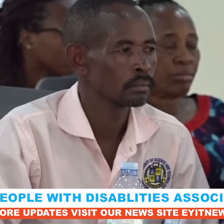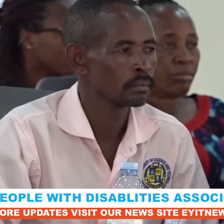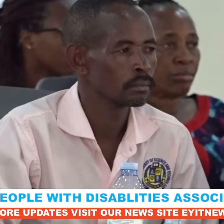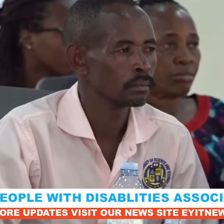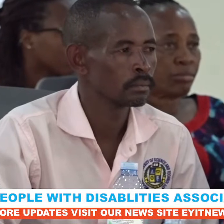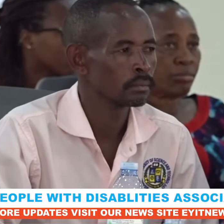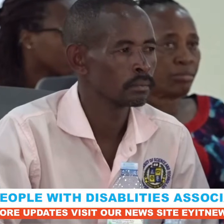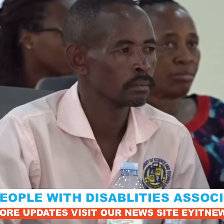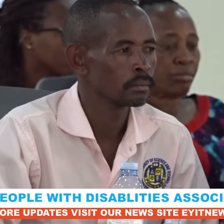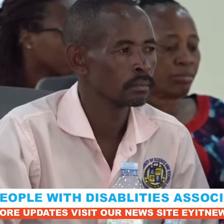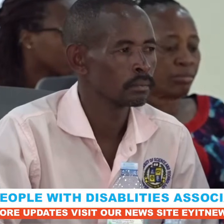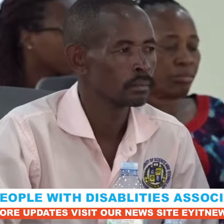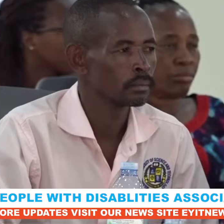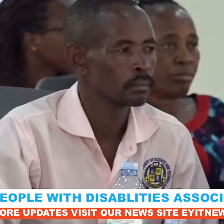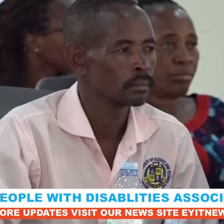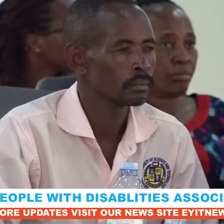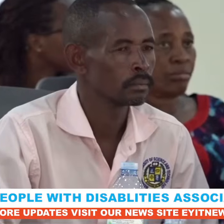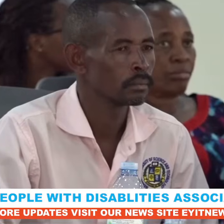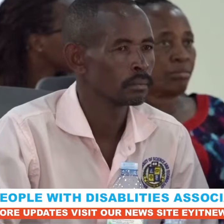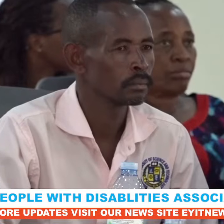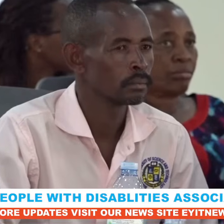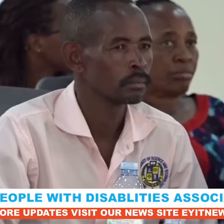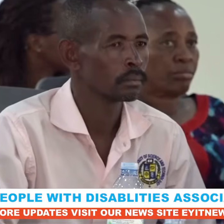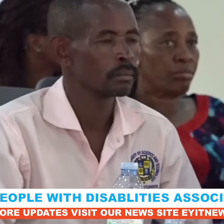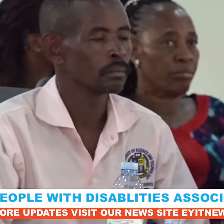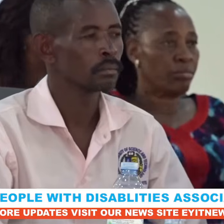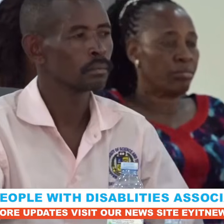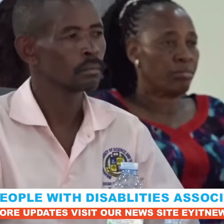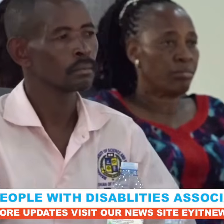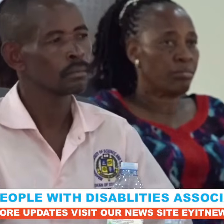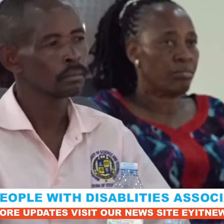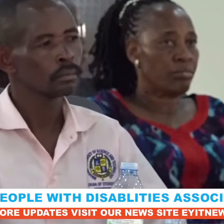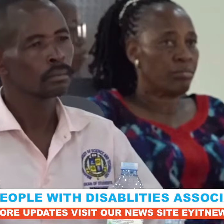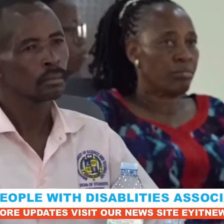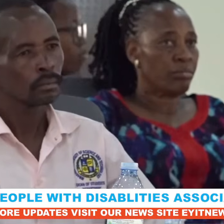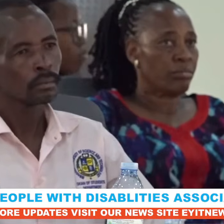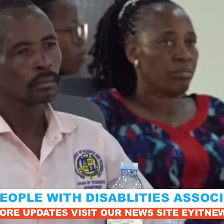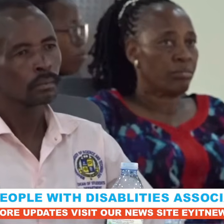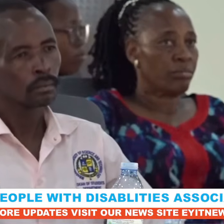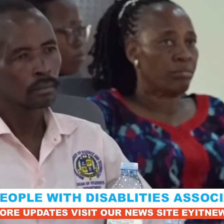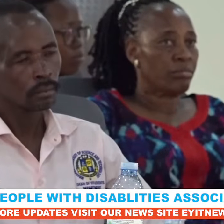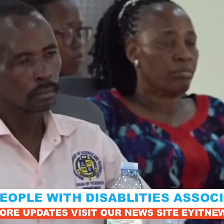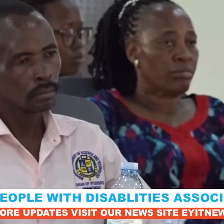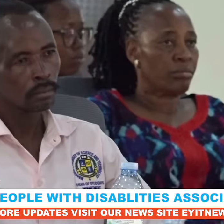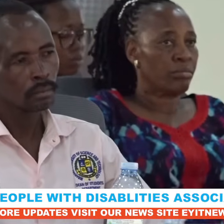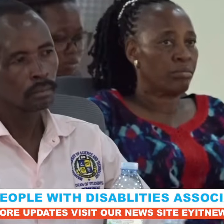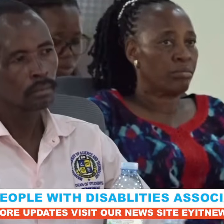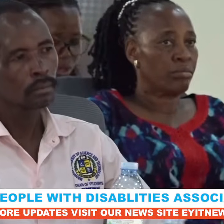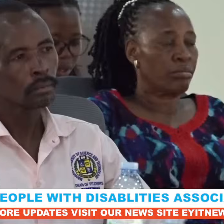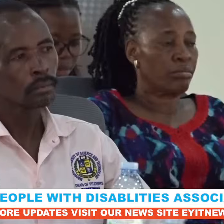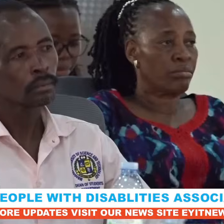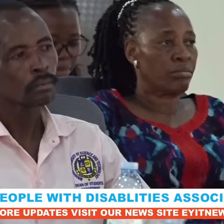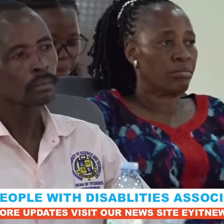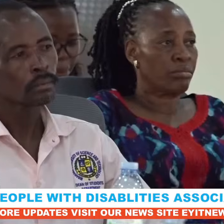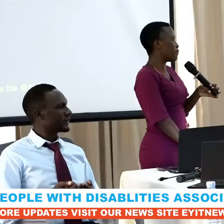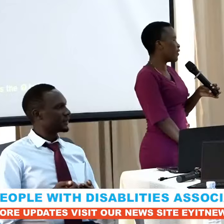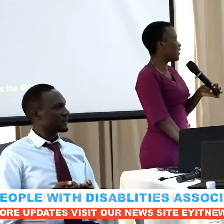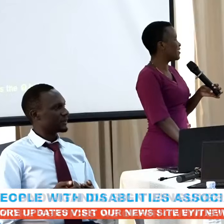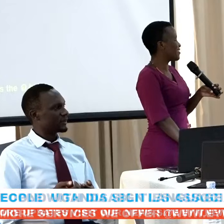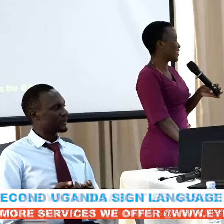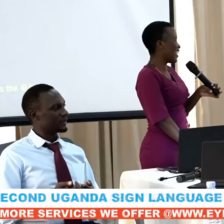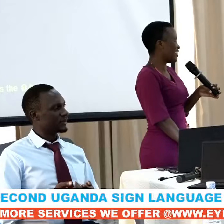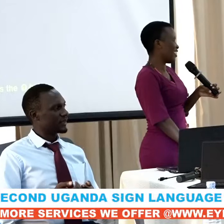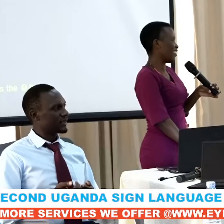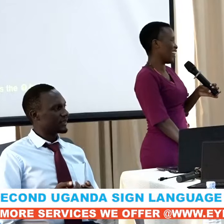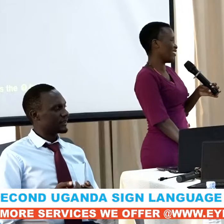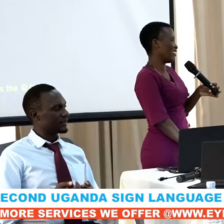what reasonable accommodation was. They told me it's having a good house with good beddings and good